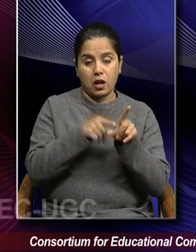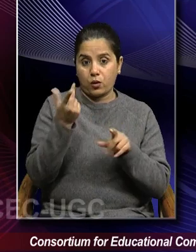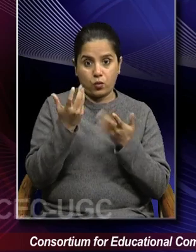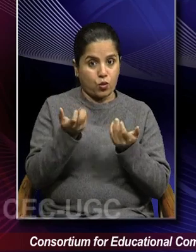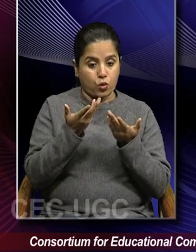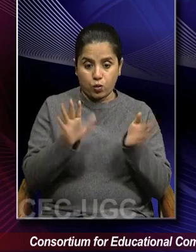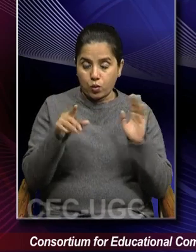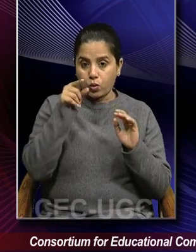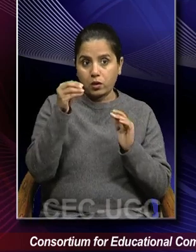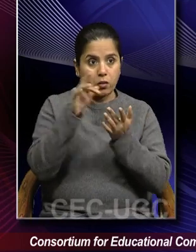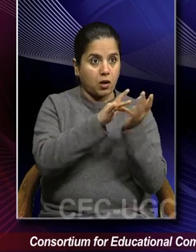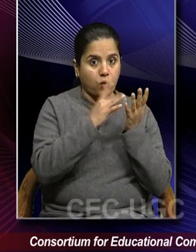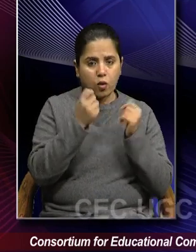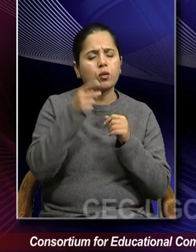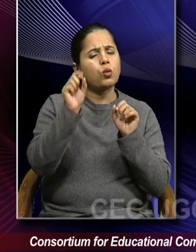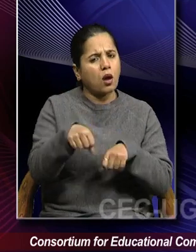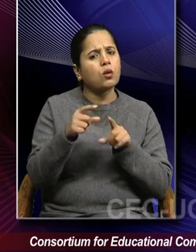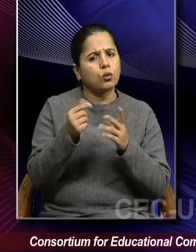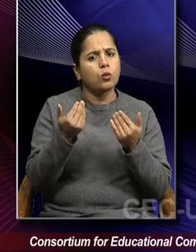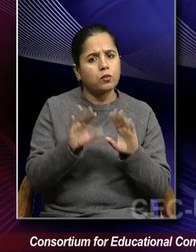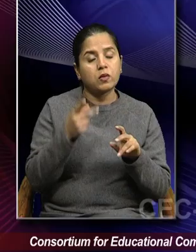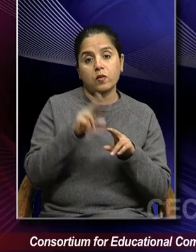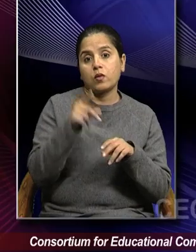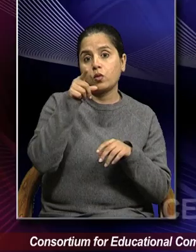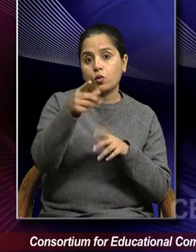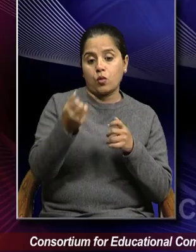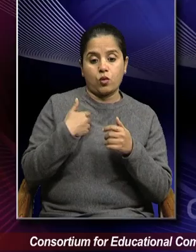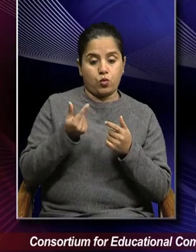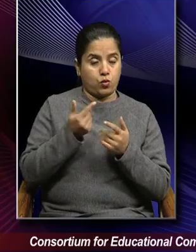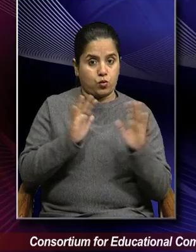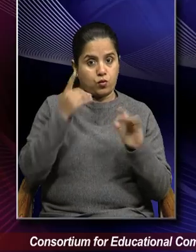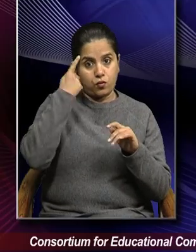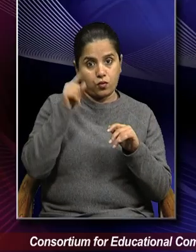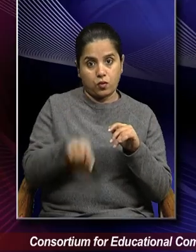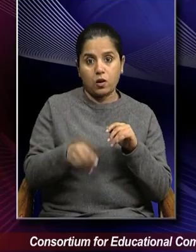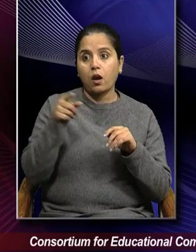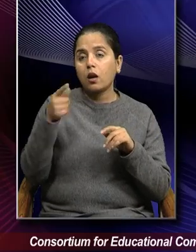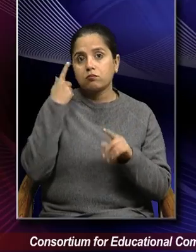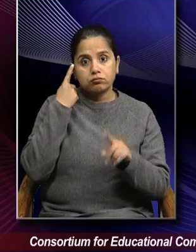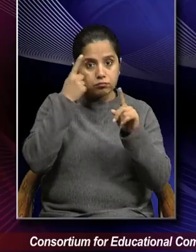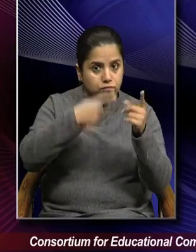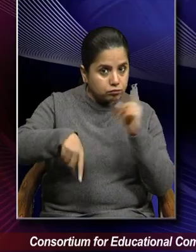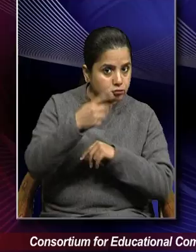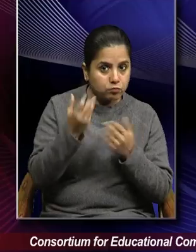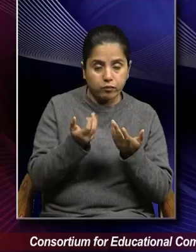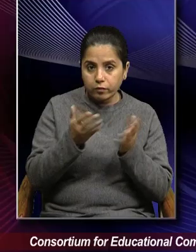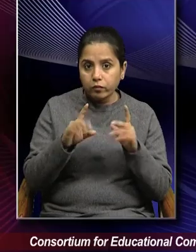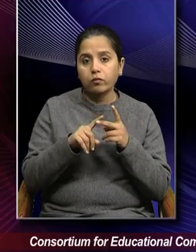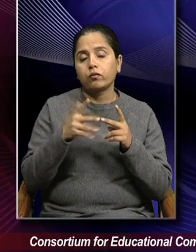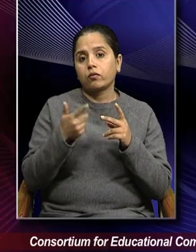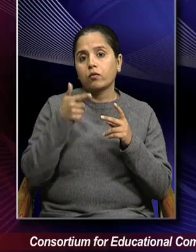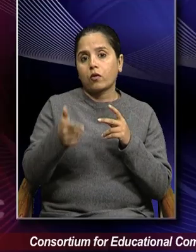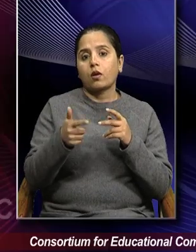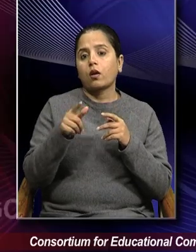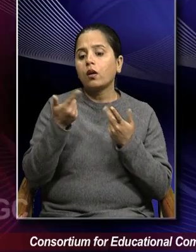in specific locations, you can do that. If you want not to use it for specific purposes, or you want to put an expiry